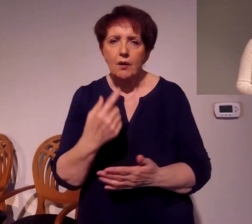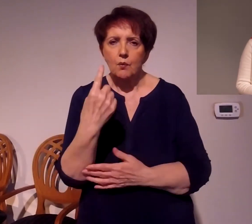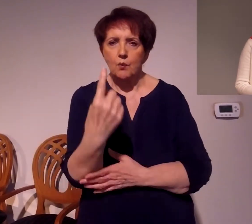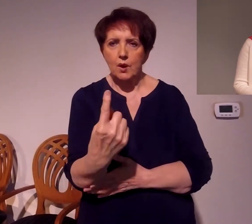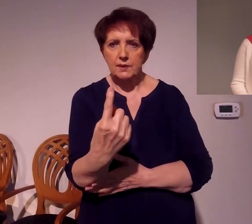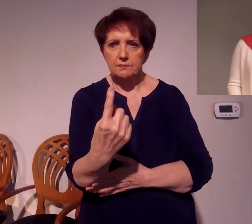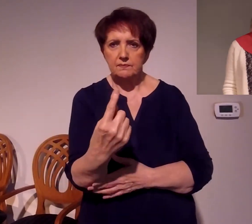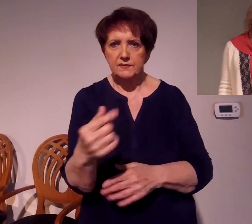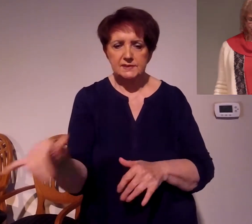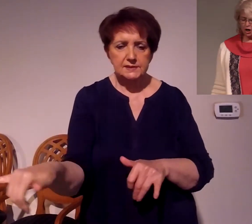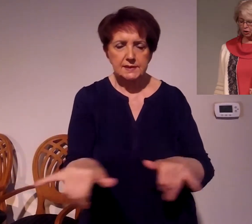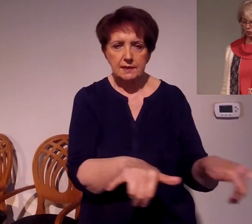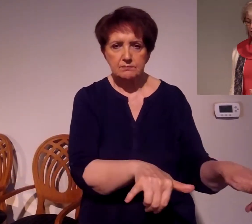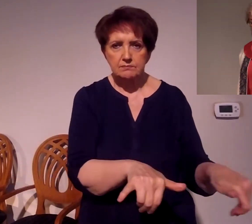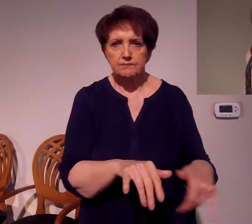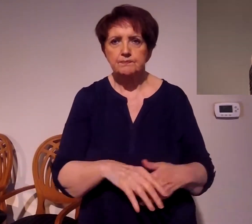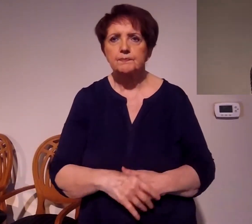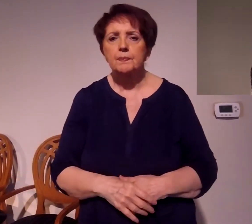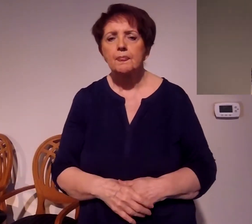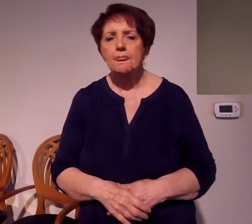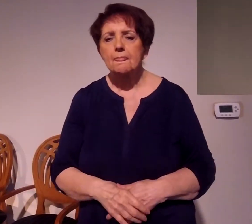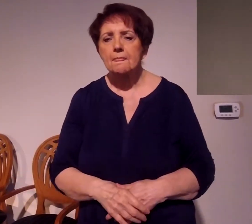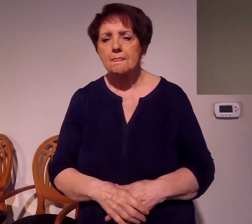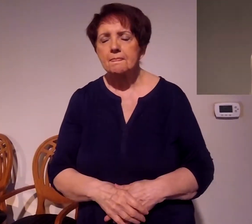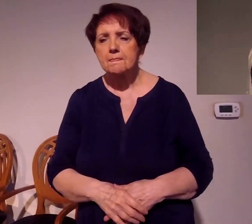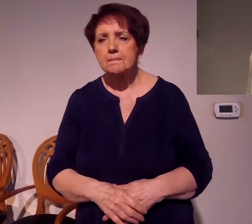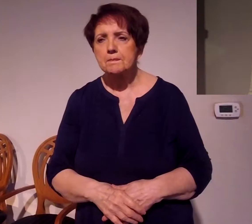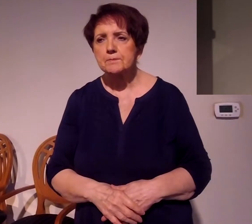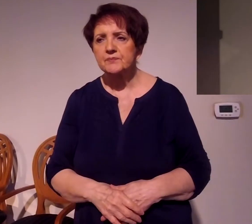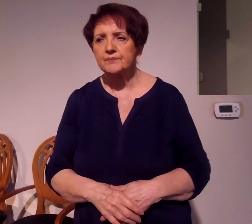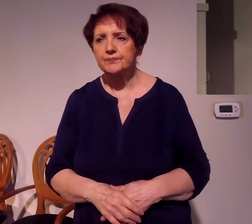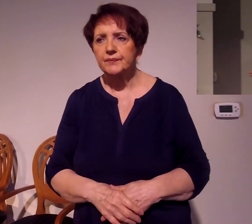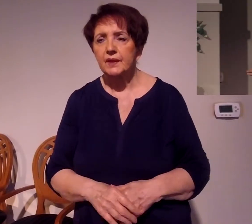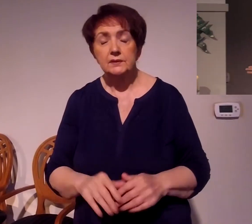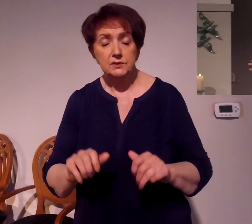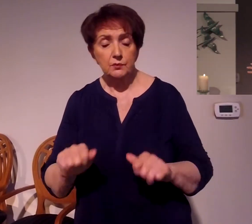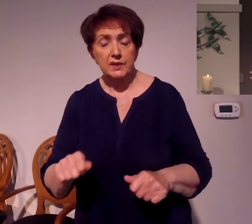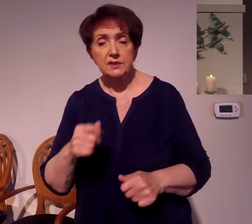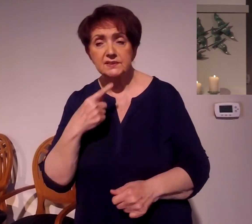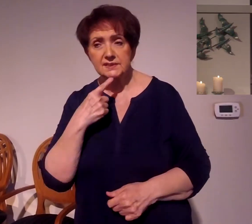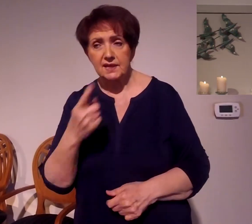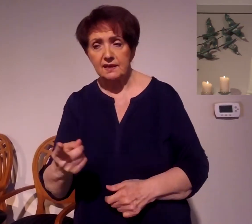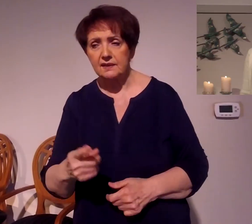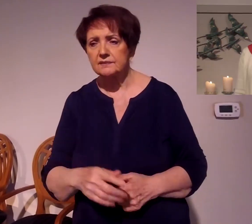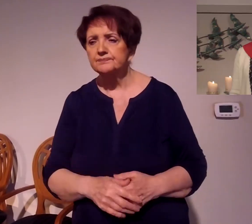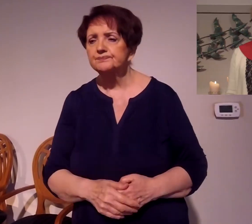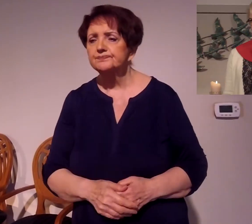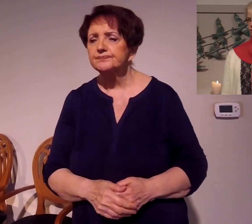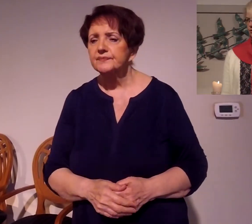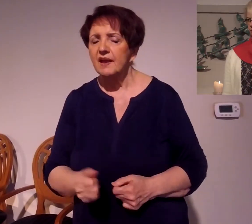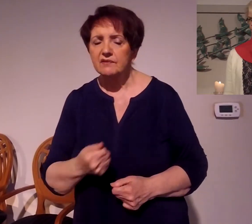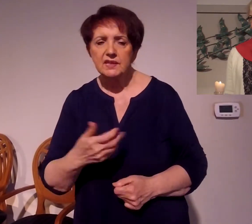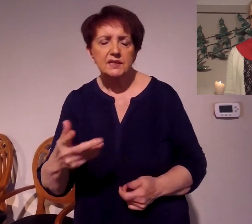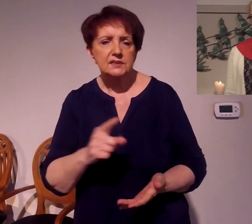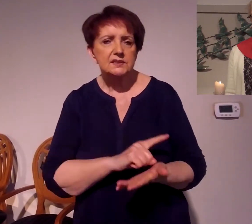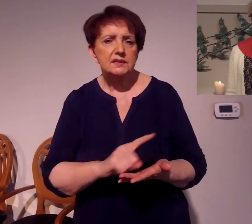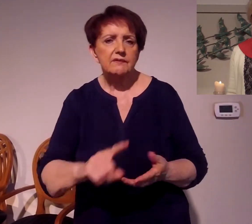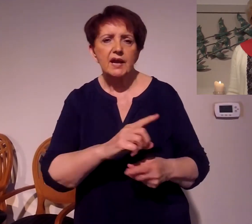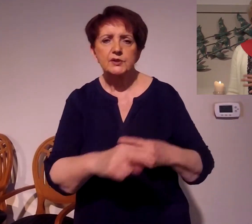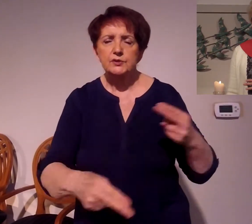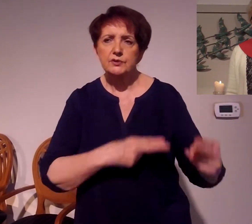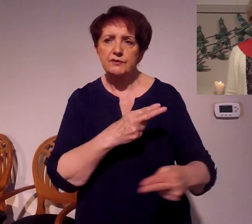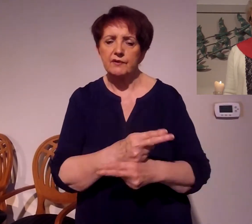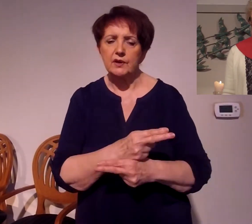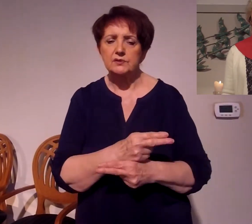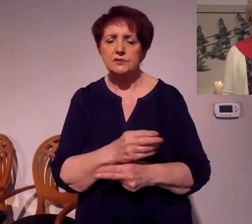one. And so we could as easily say everything is the divine universe, or we